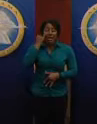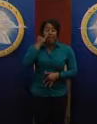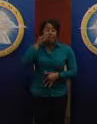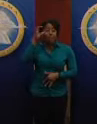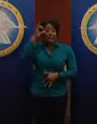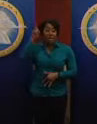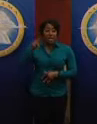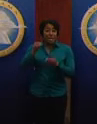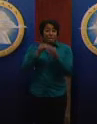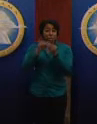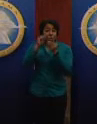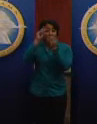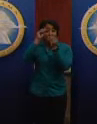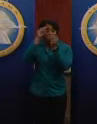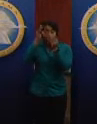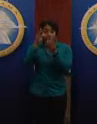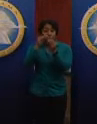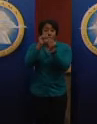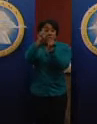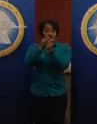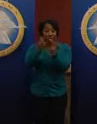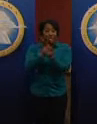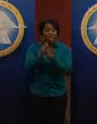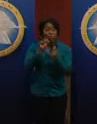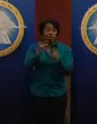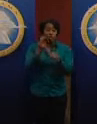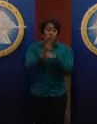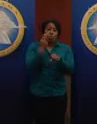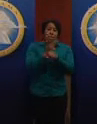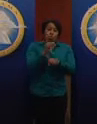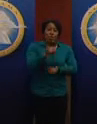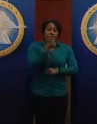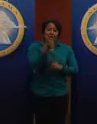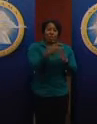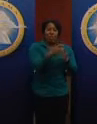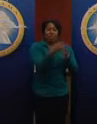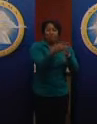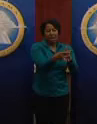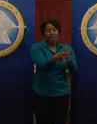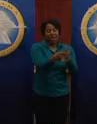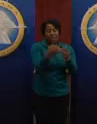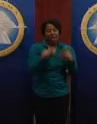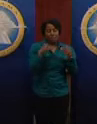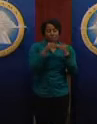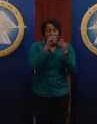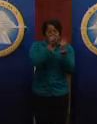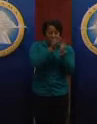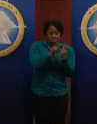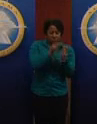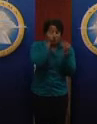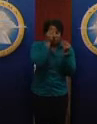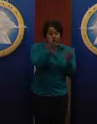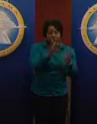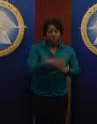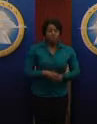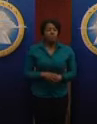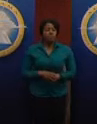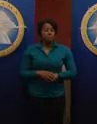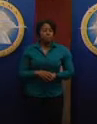detail, they can go click on the other guide and get the more detailed information. The roadmap